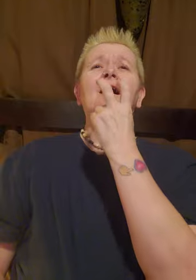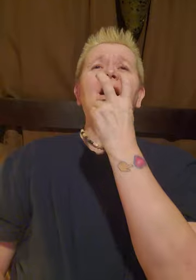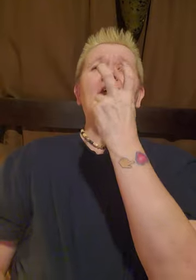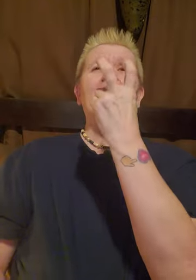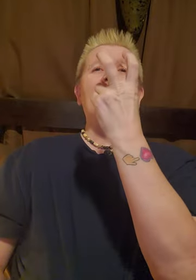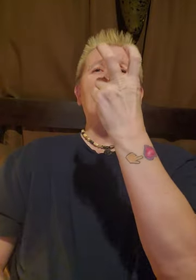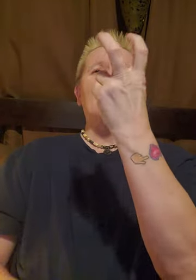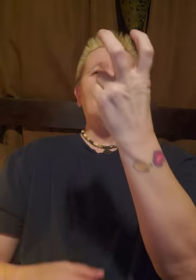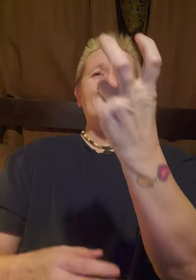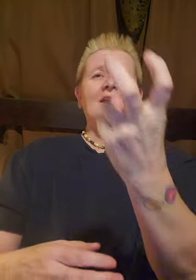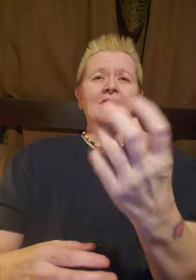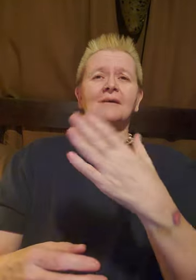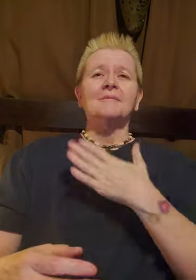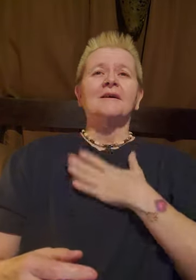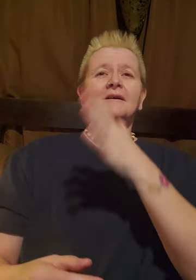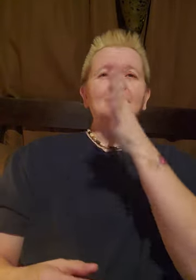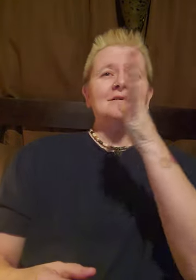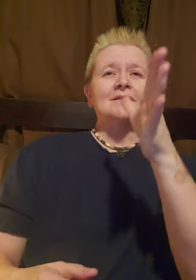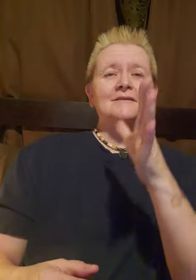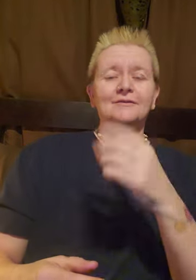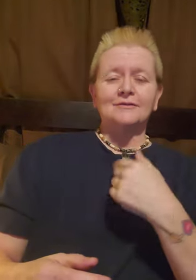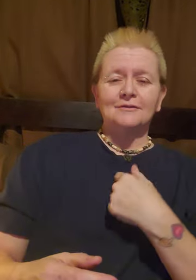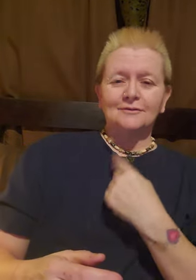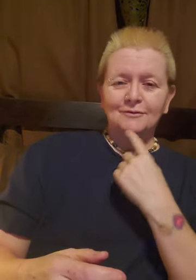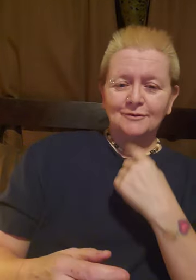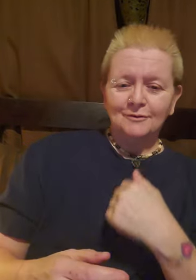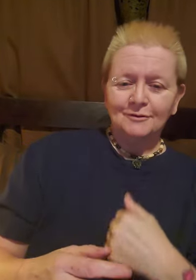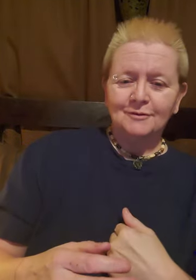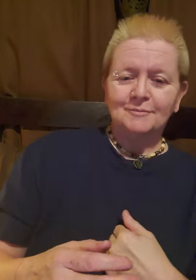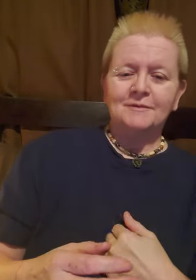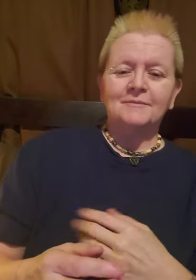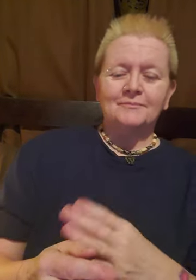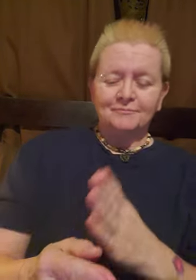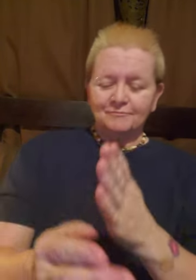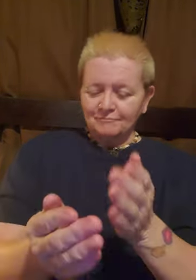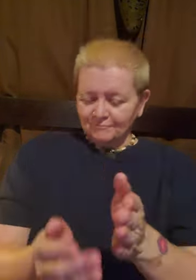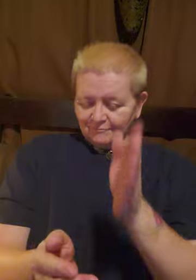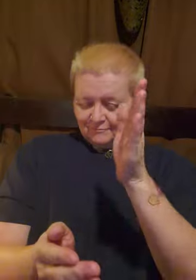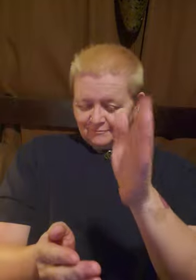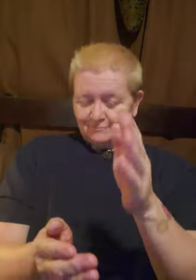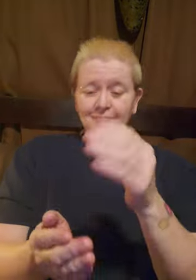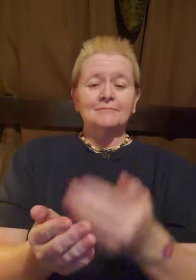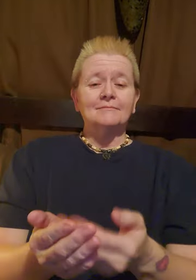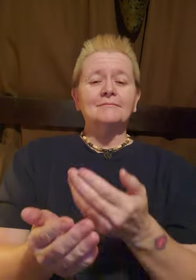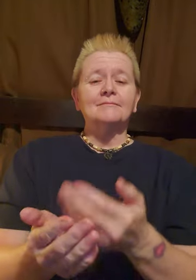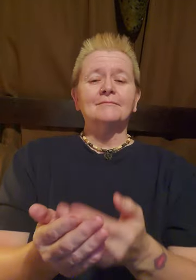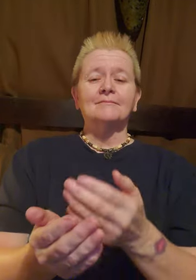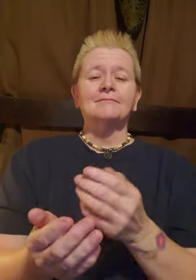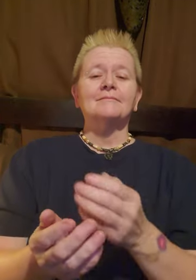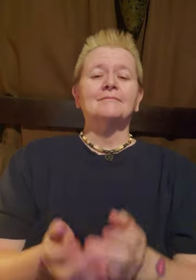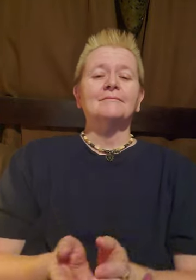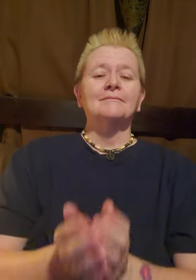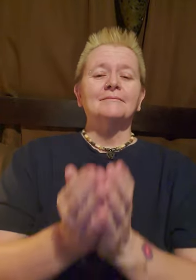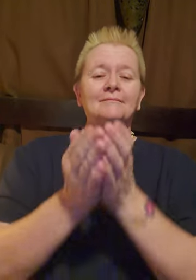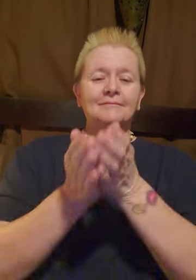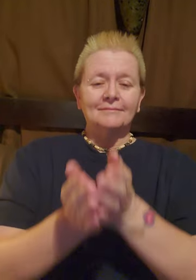My mother told me, someday I will buy